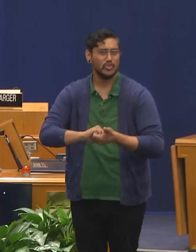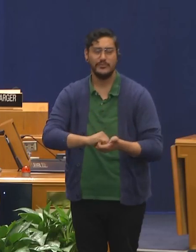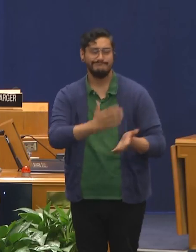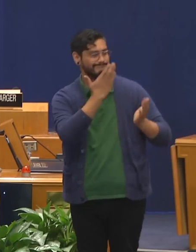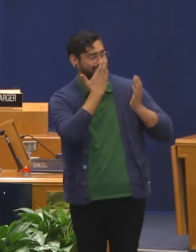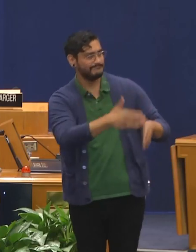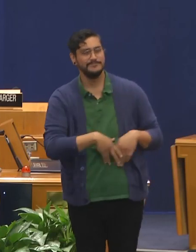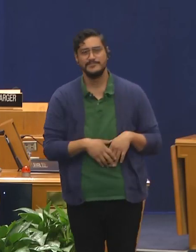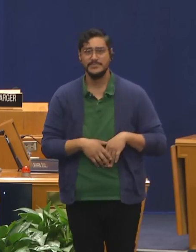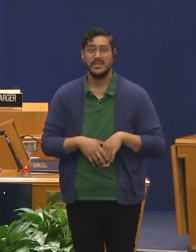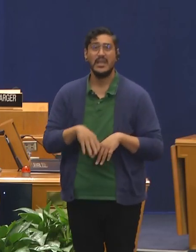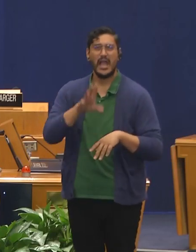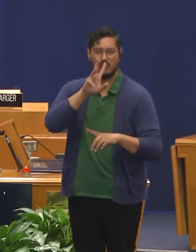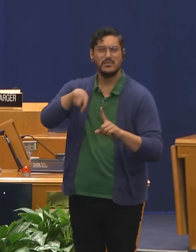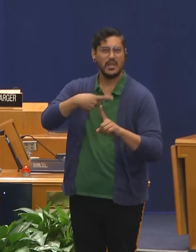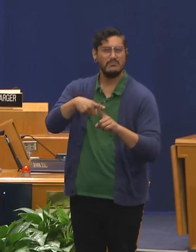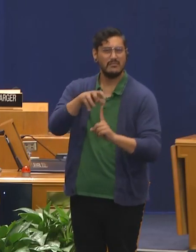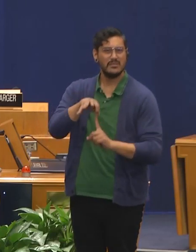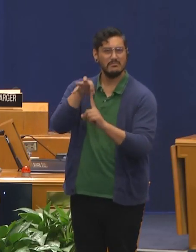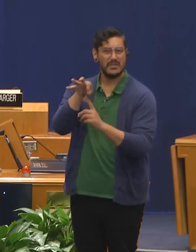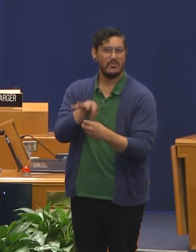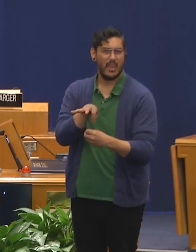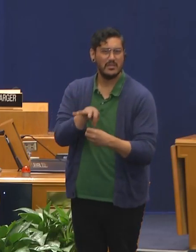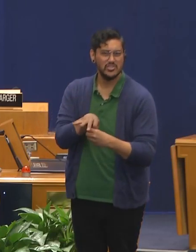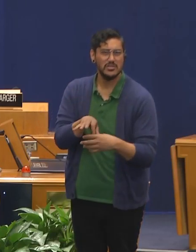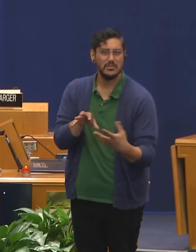talk about the special election. It is